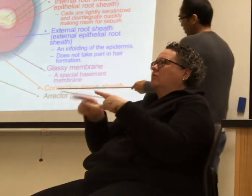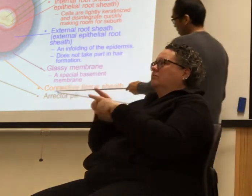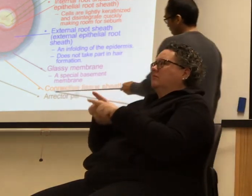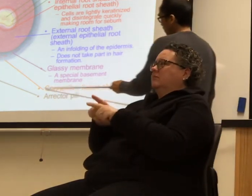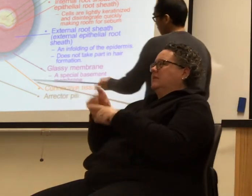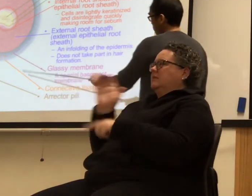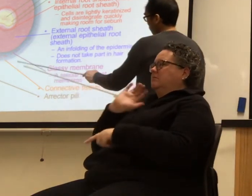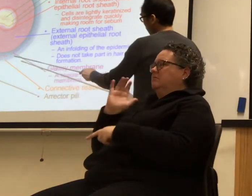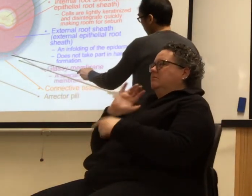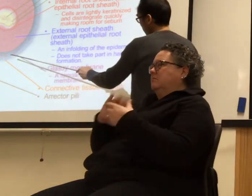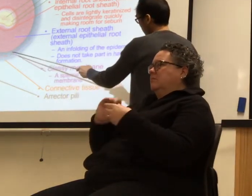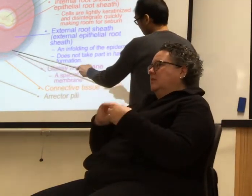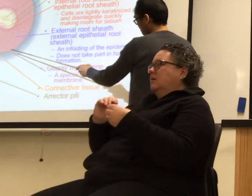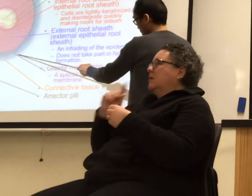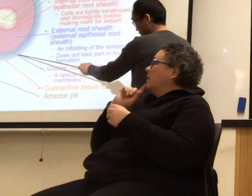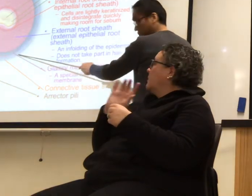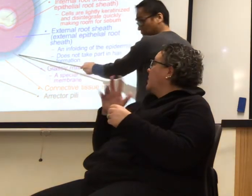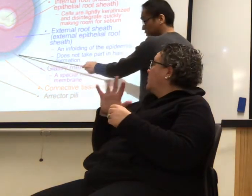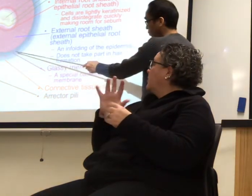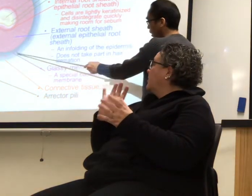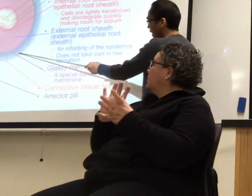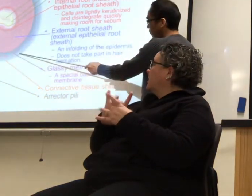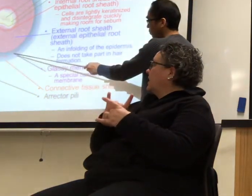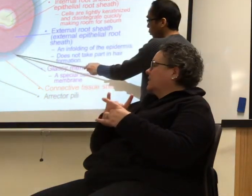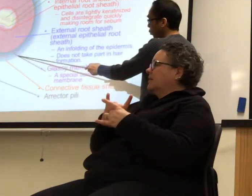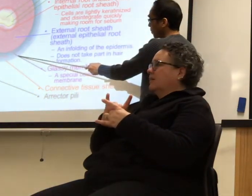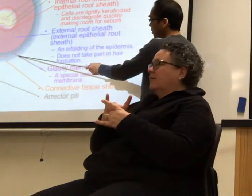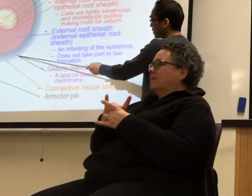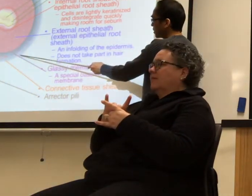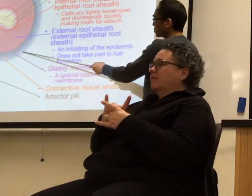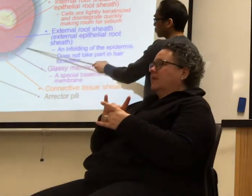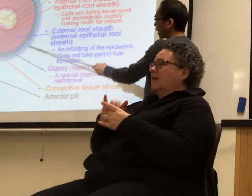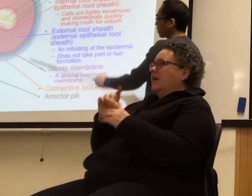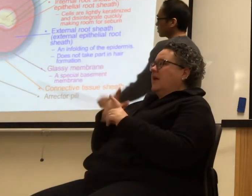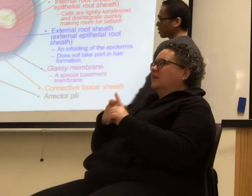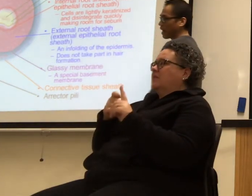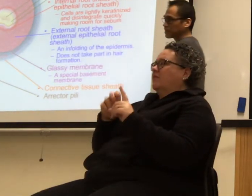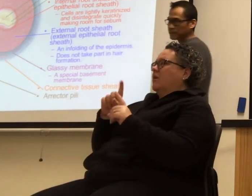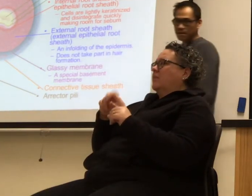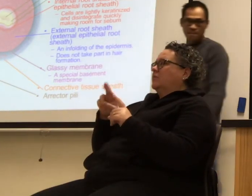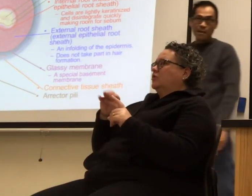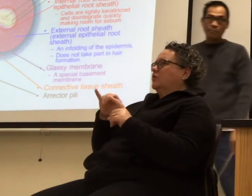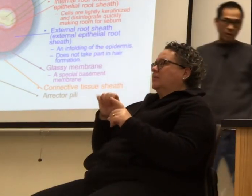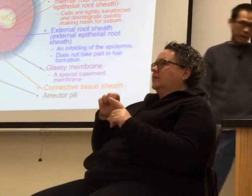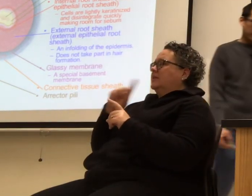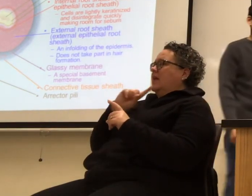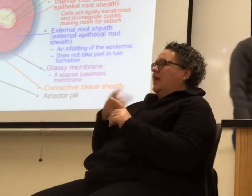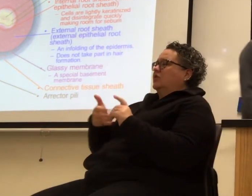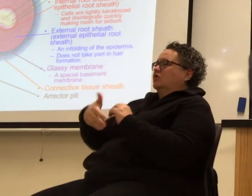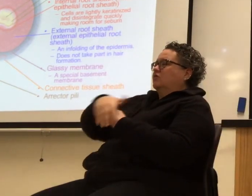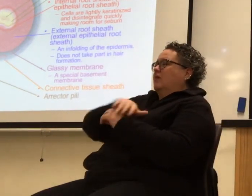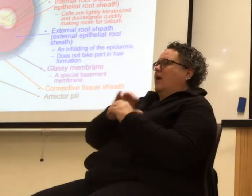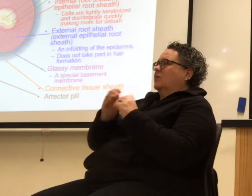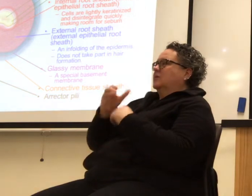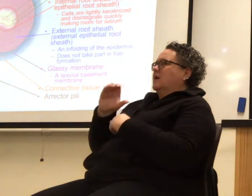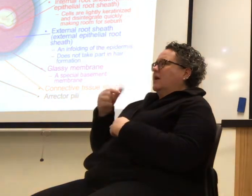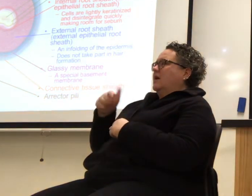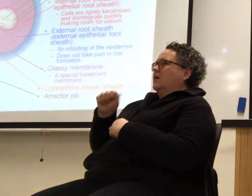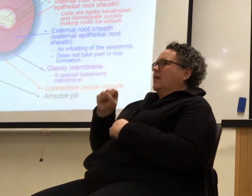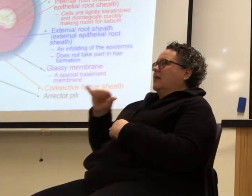pretty much the connective tissue sheet is derived from the dermis, and it surrounds the glassy membrane.